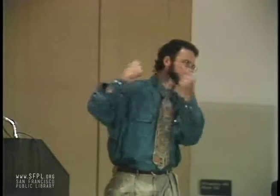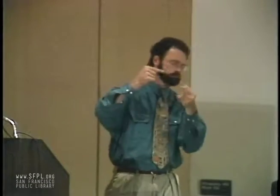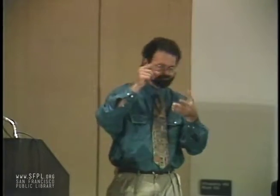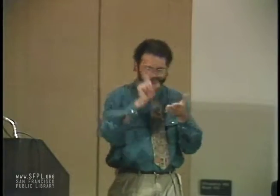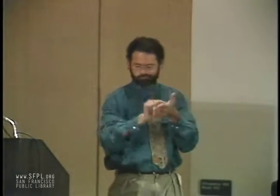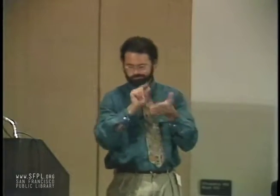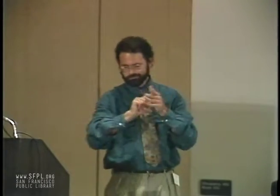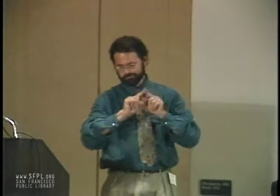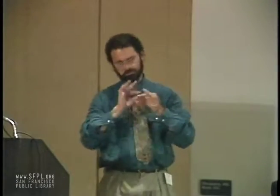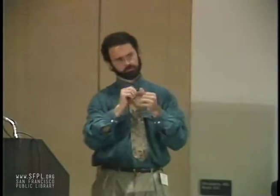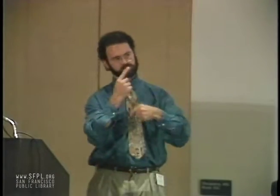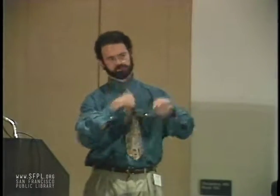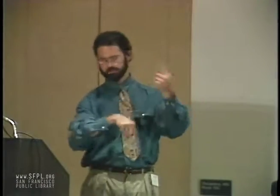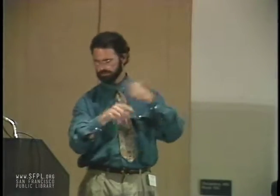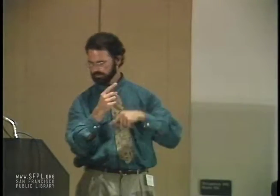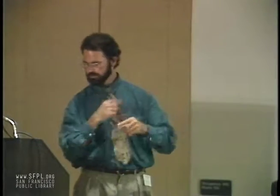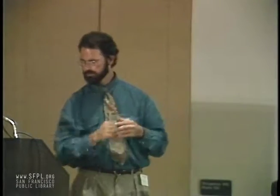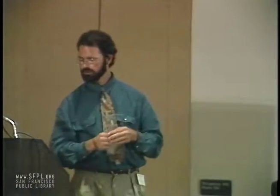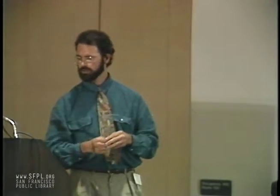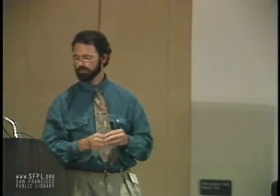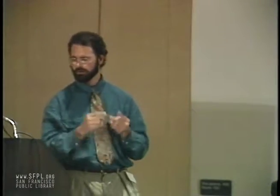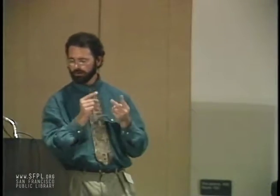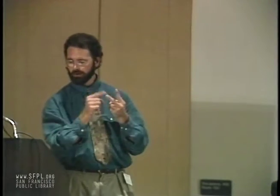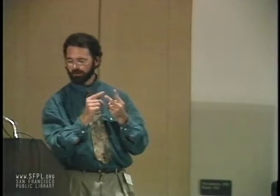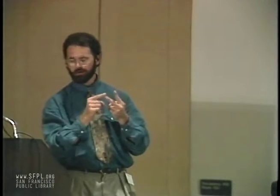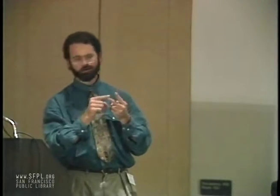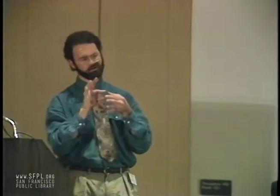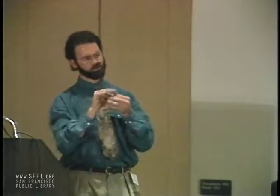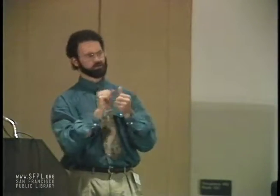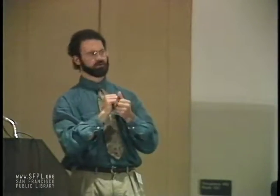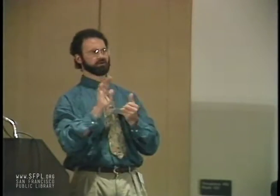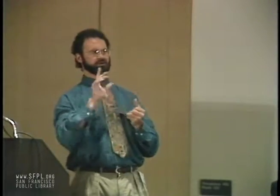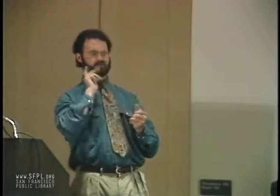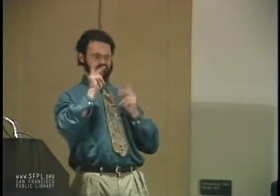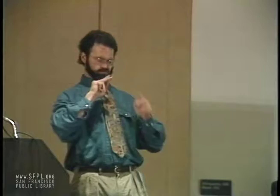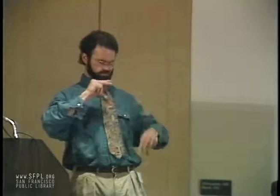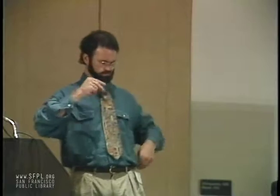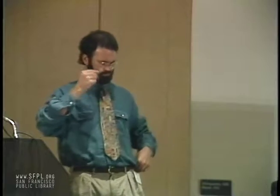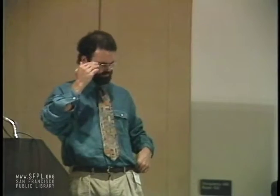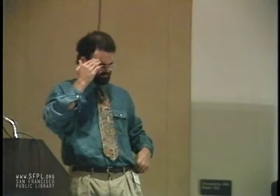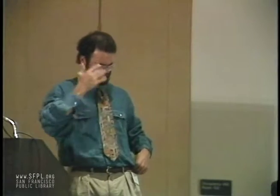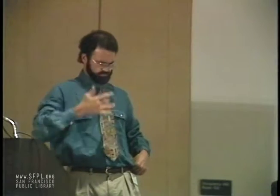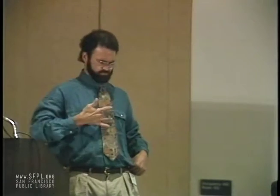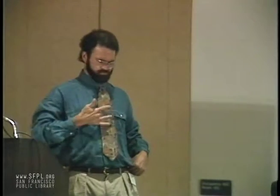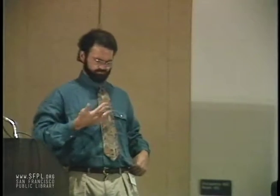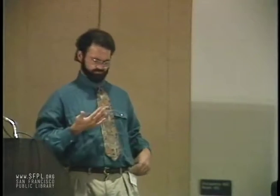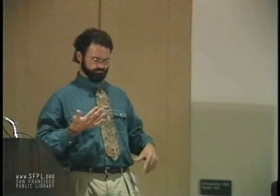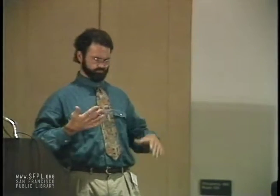There's been a wealth of information published about sign language. That's one category.